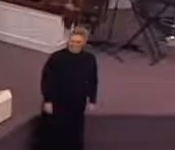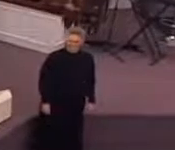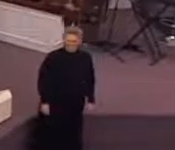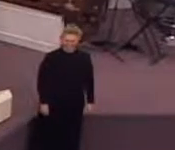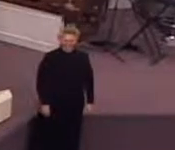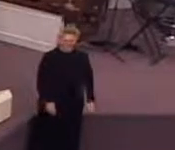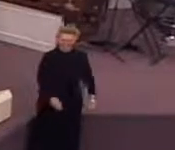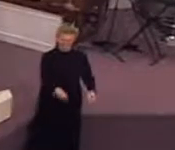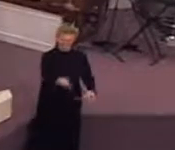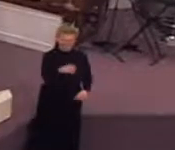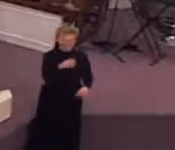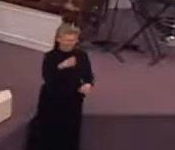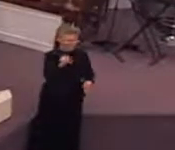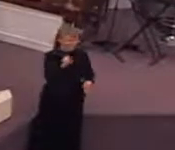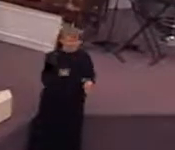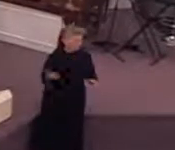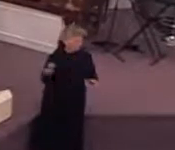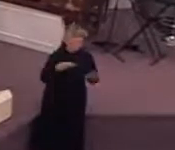Anybody else going to get on board?